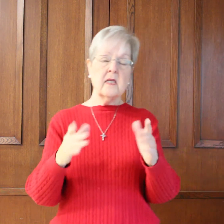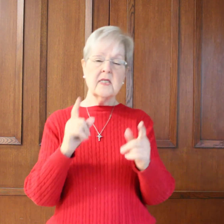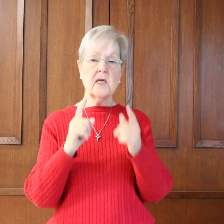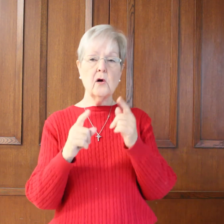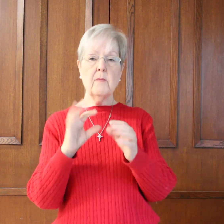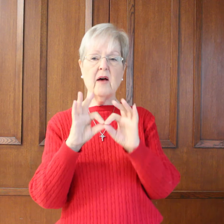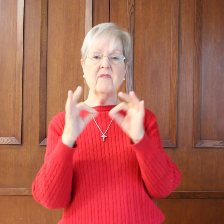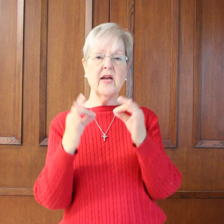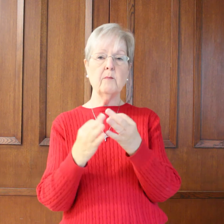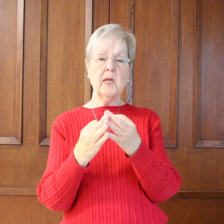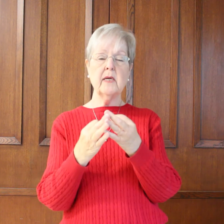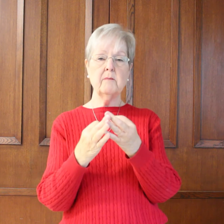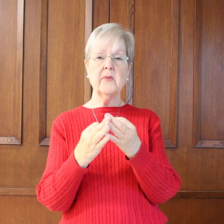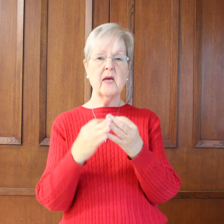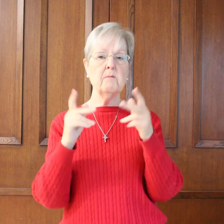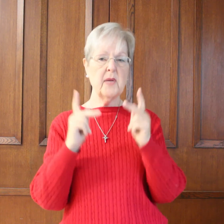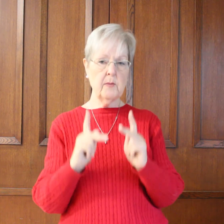Let's talk about family and people.